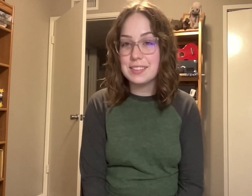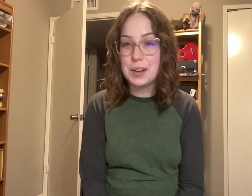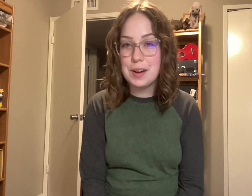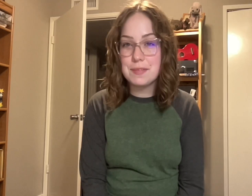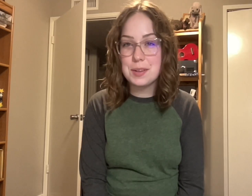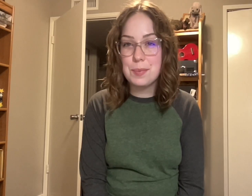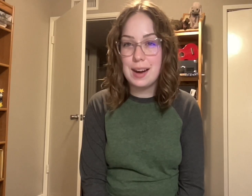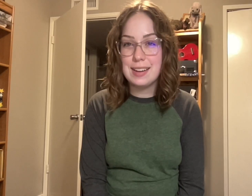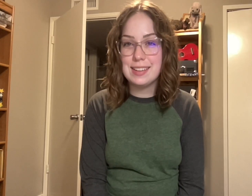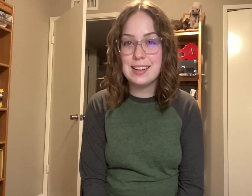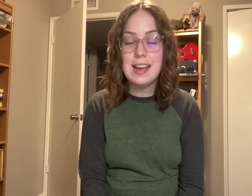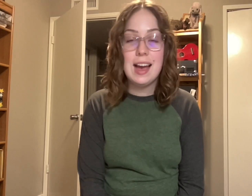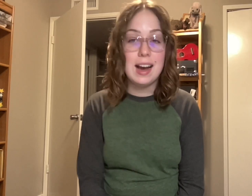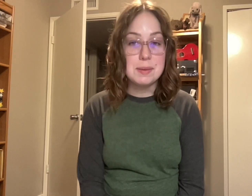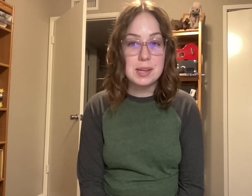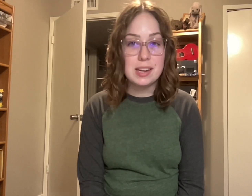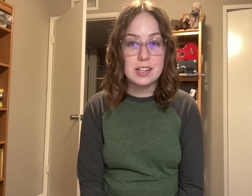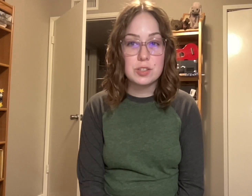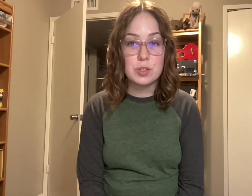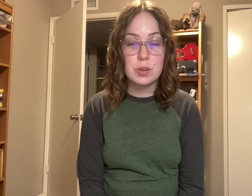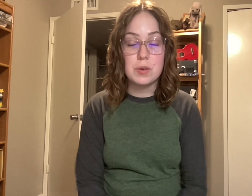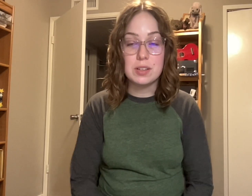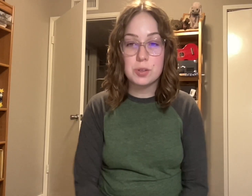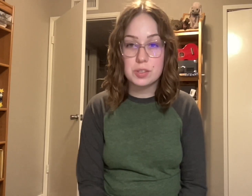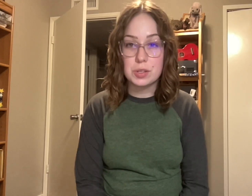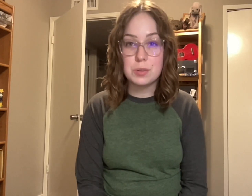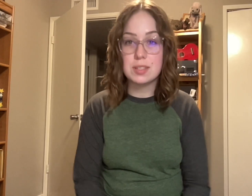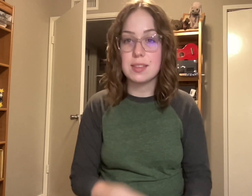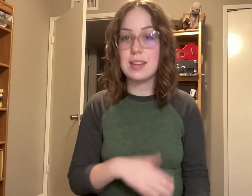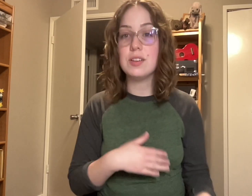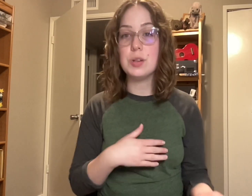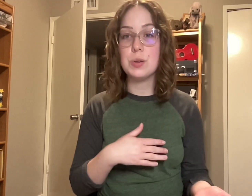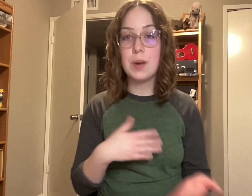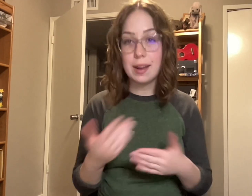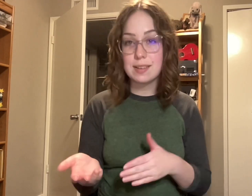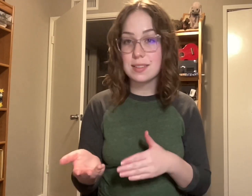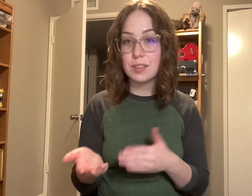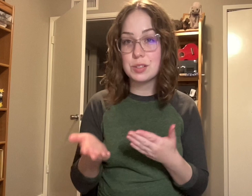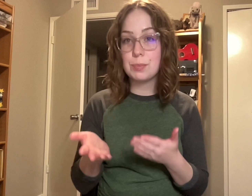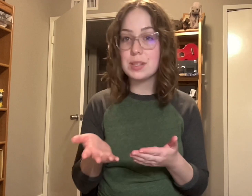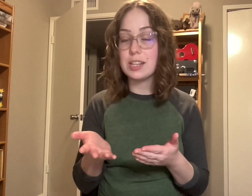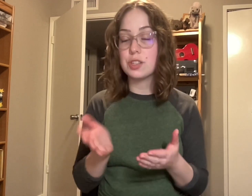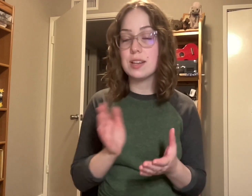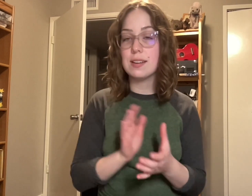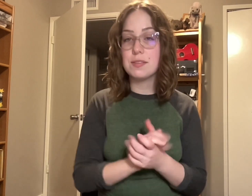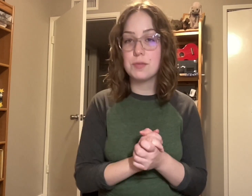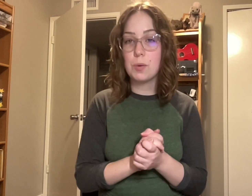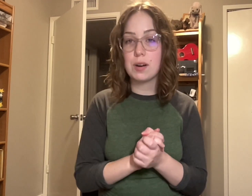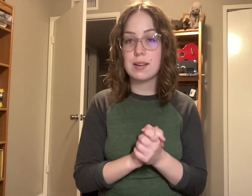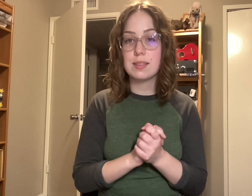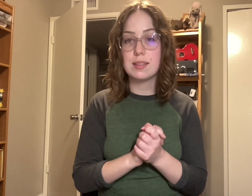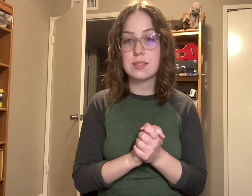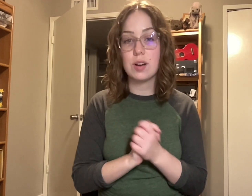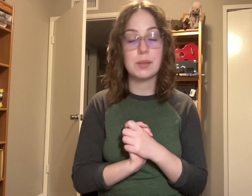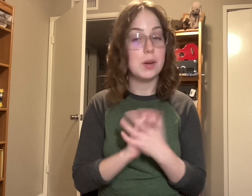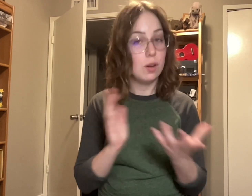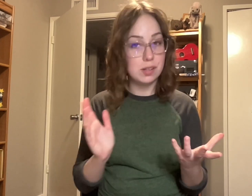Hello everyone! I'm here to introduce the new ASL interpretation for this song that we all know